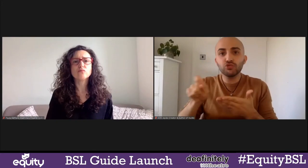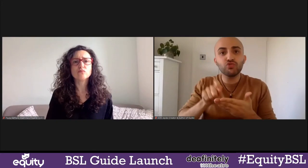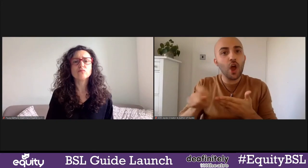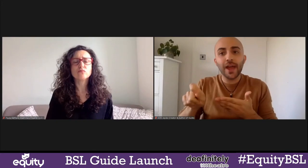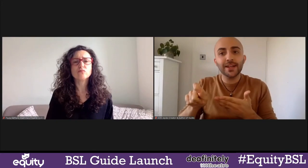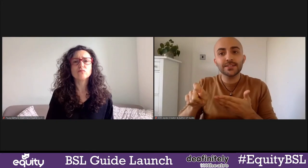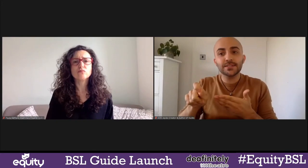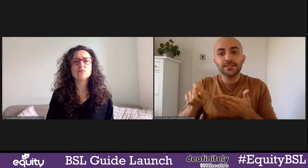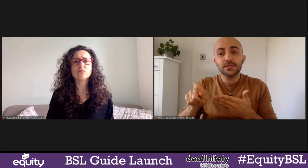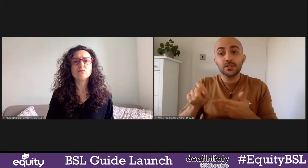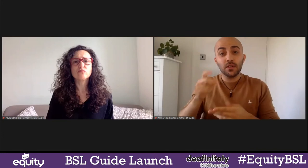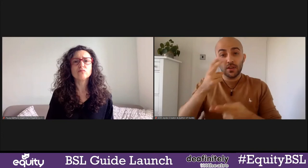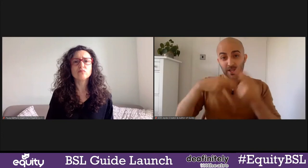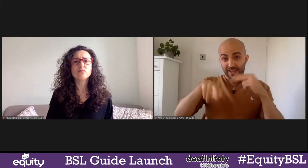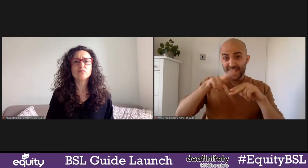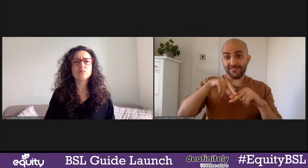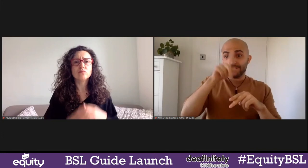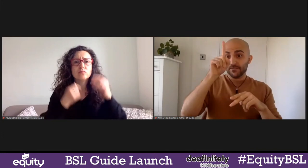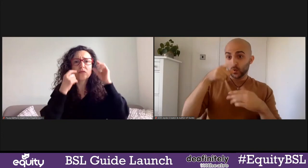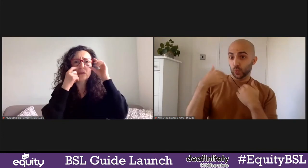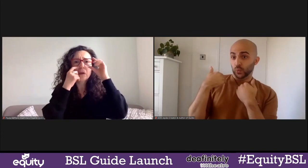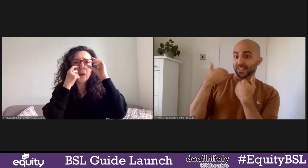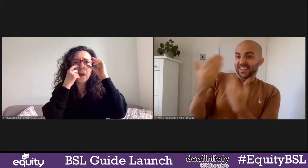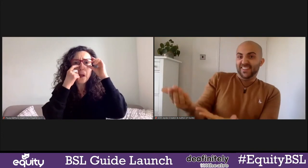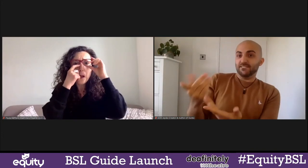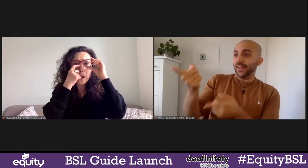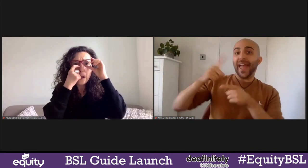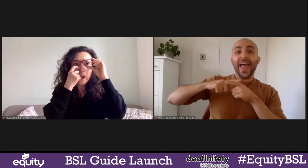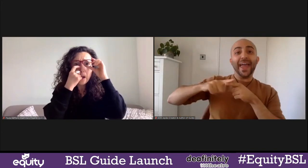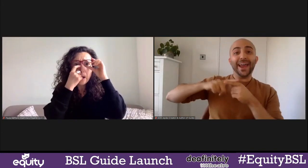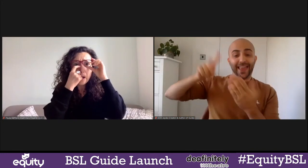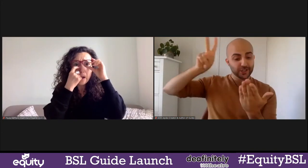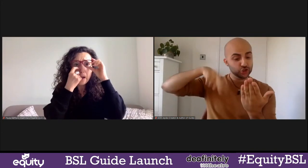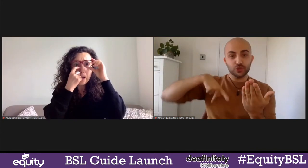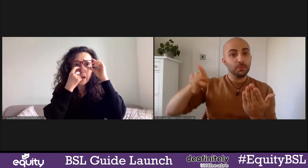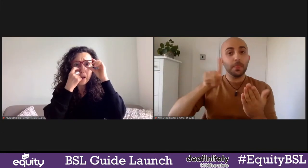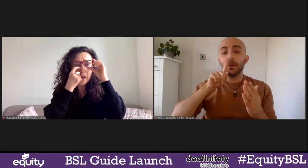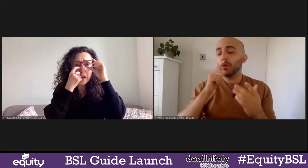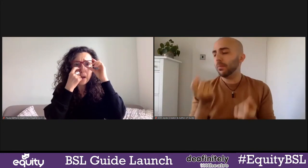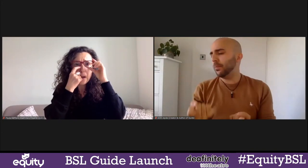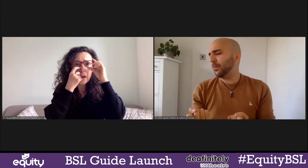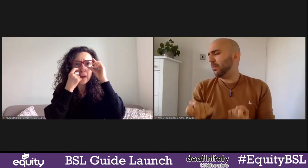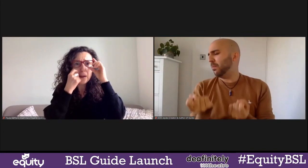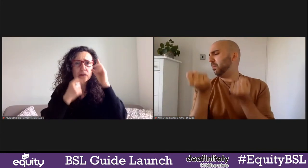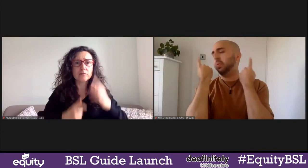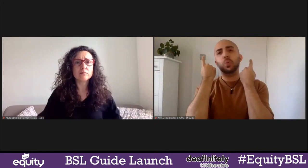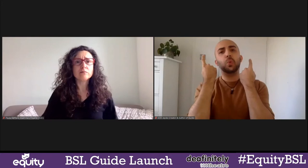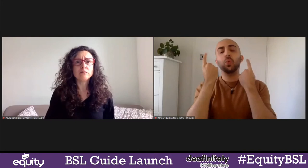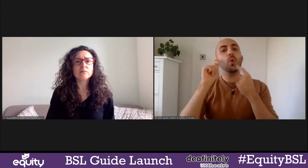They can't read, they're not able to write. So if you give them something to read in English,